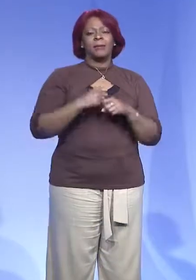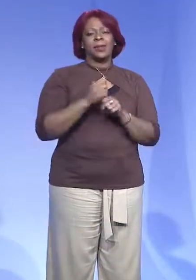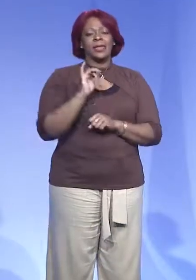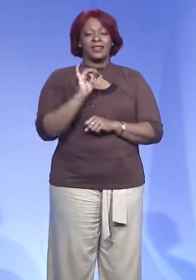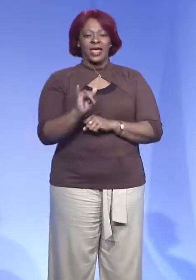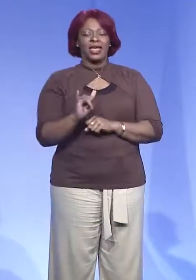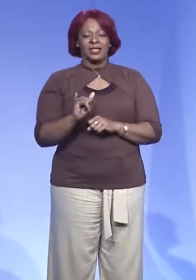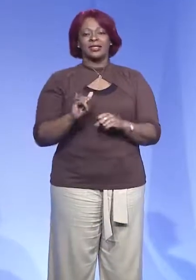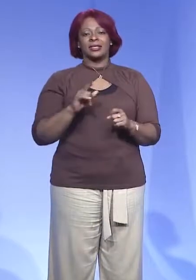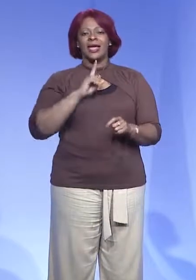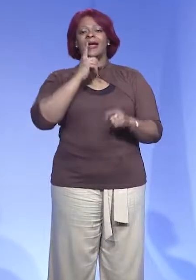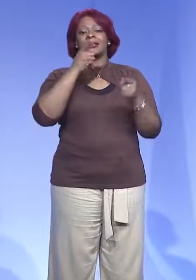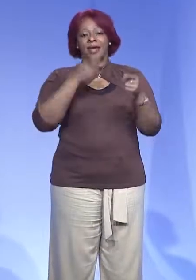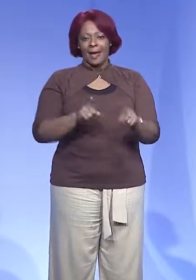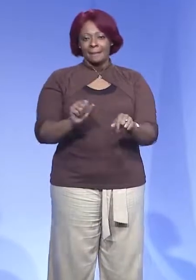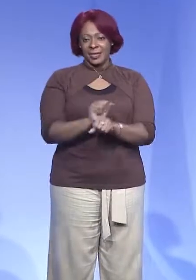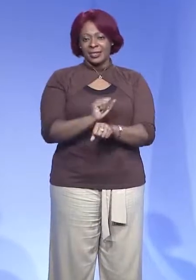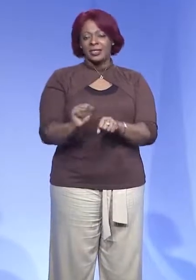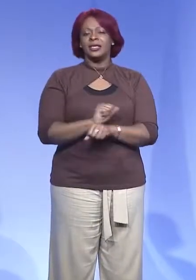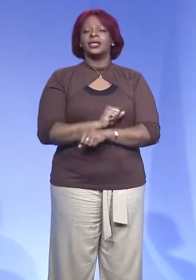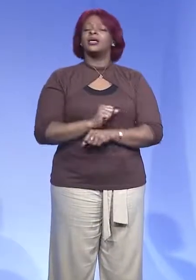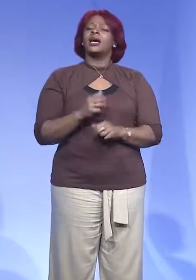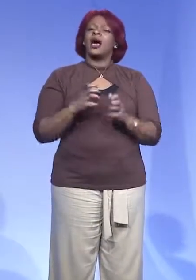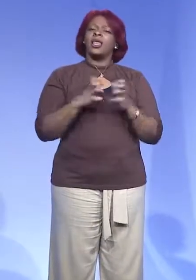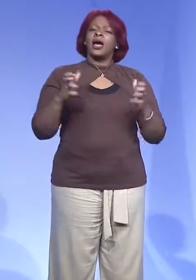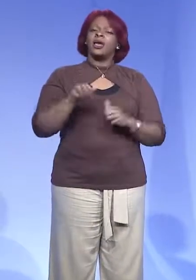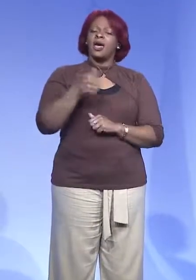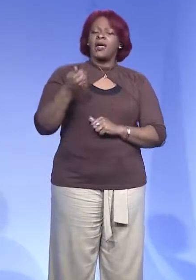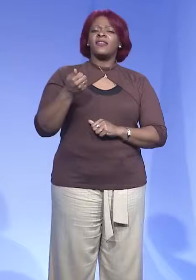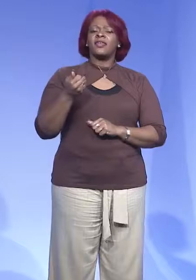that a reality. There are a number of